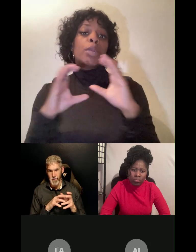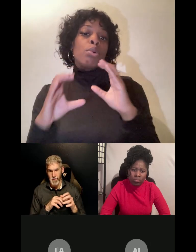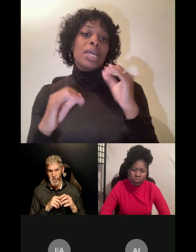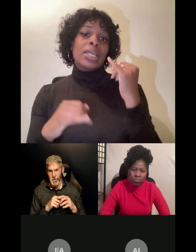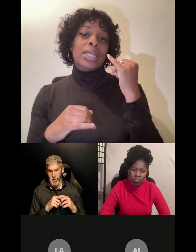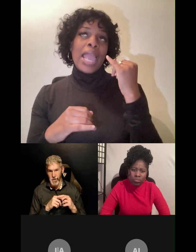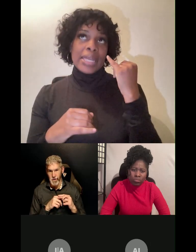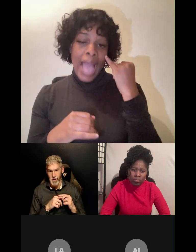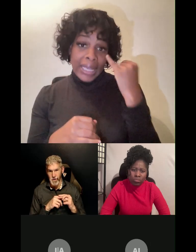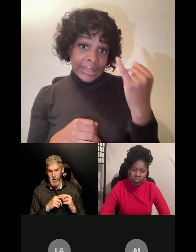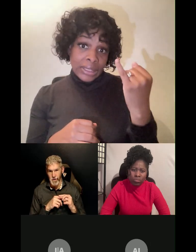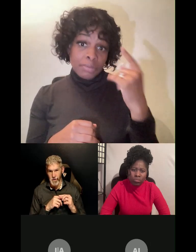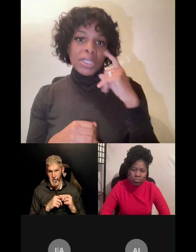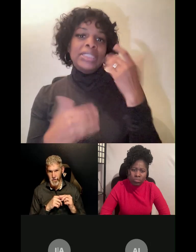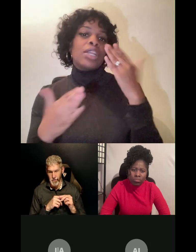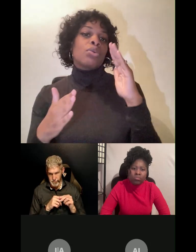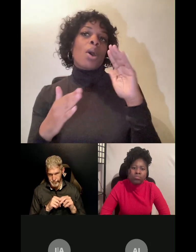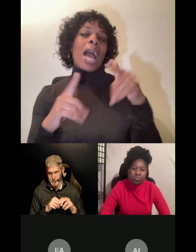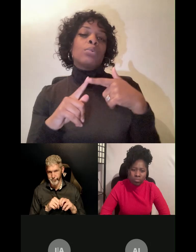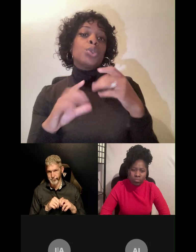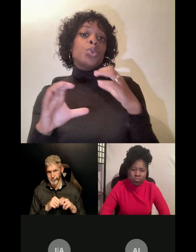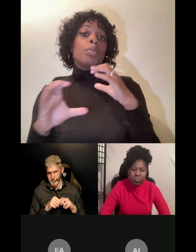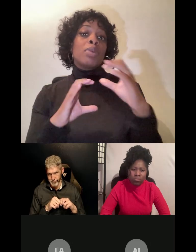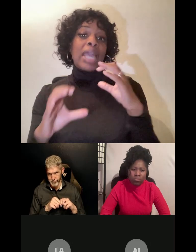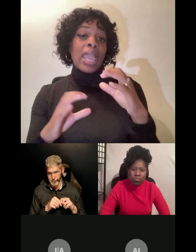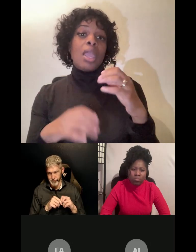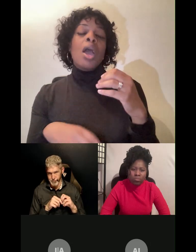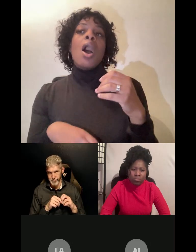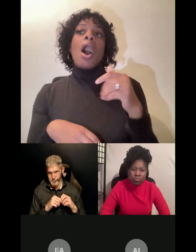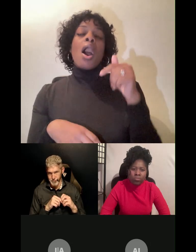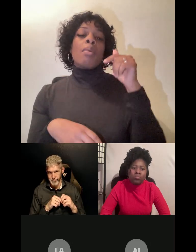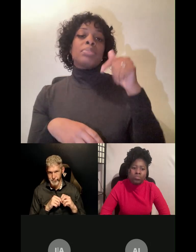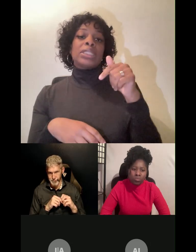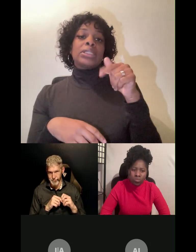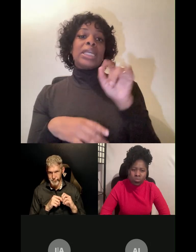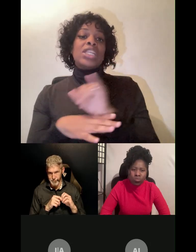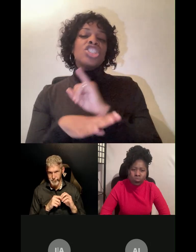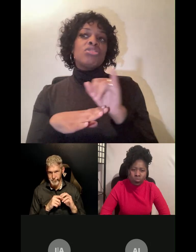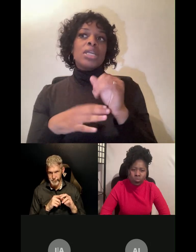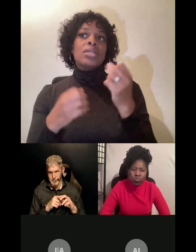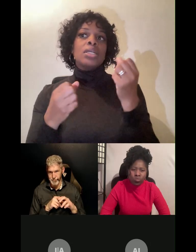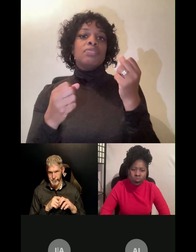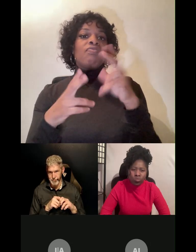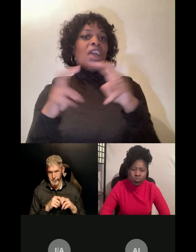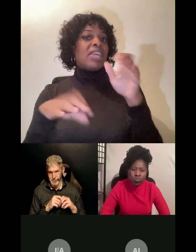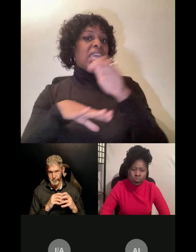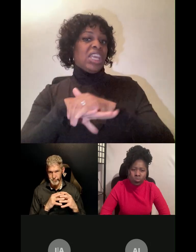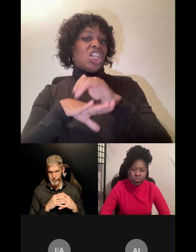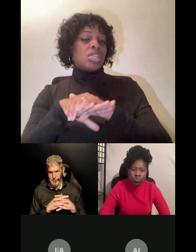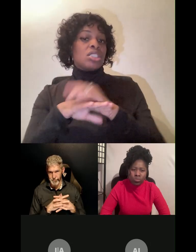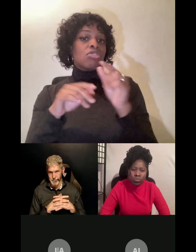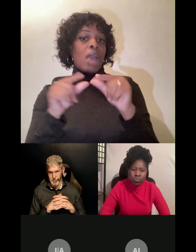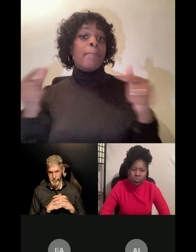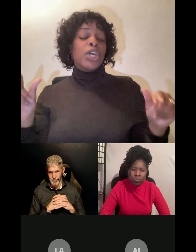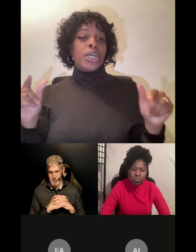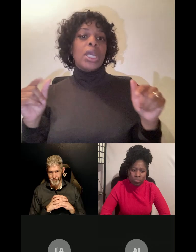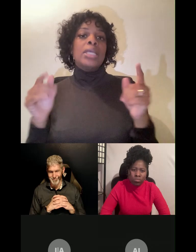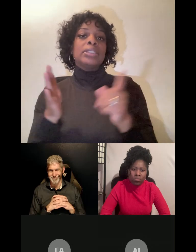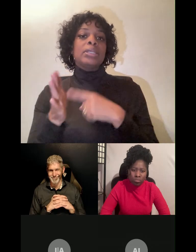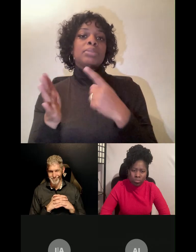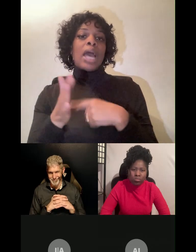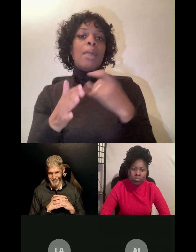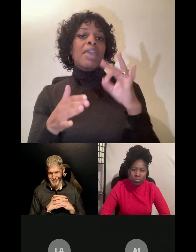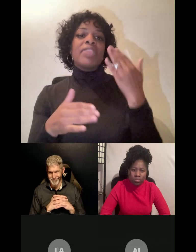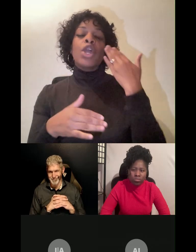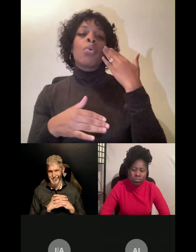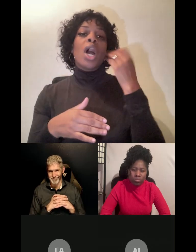time communicating ideas because they don't know how to communicate. This industry is very English grammar,